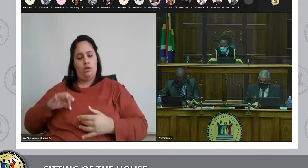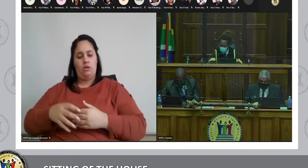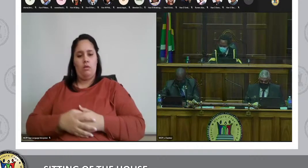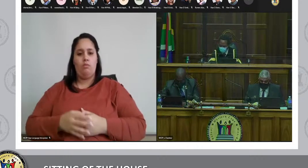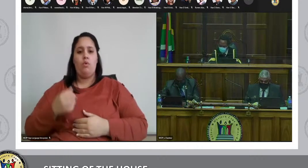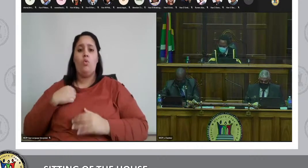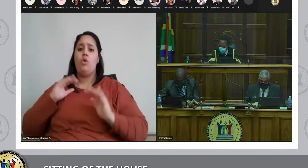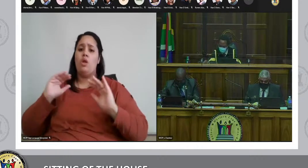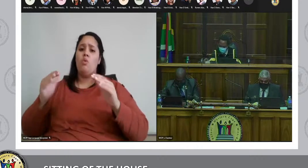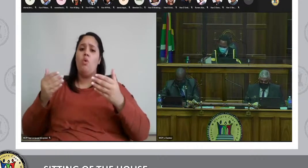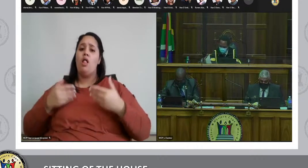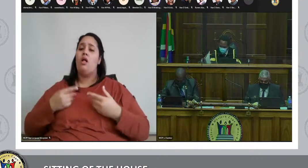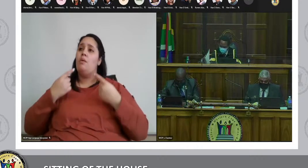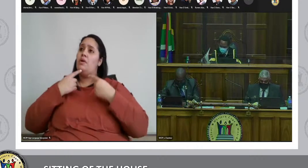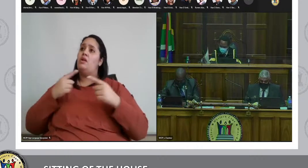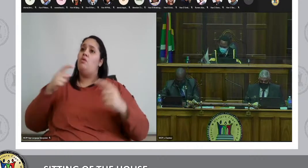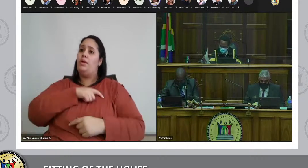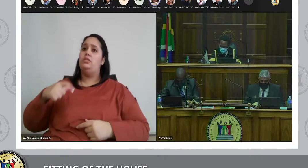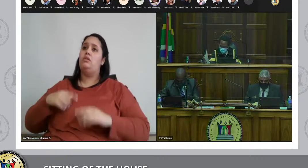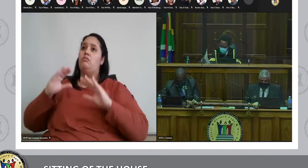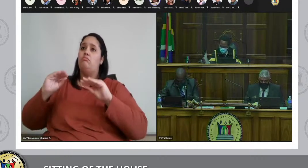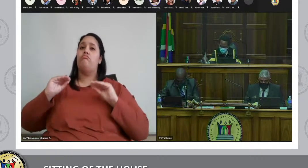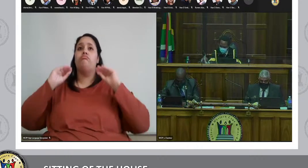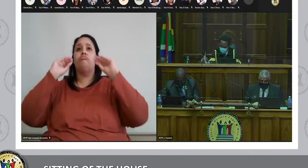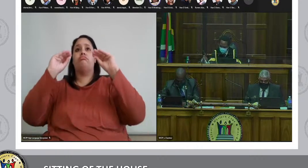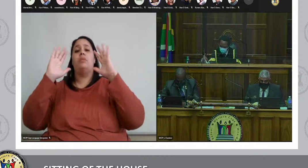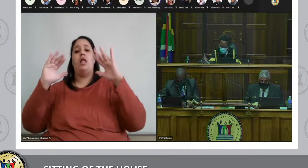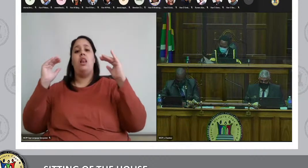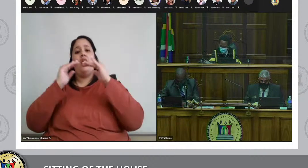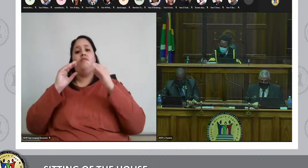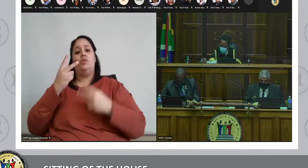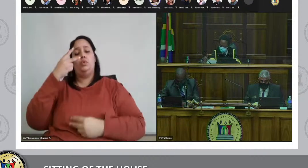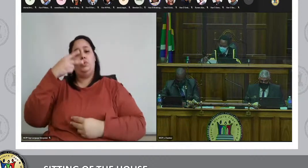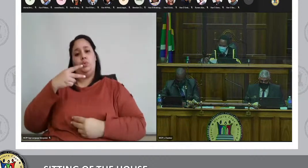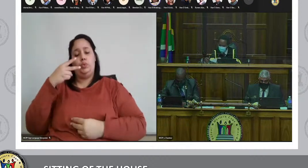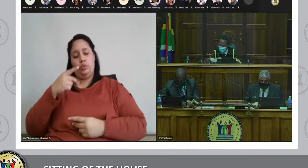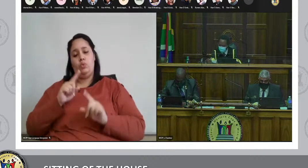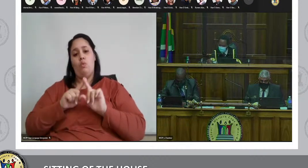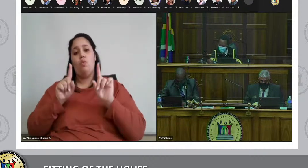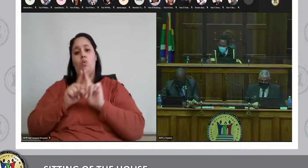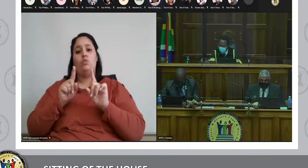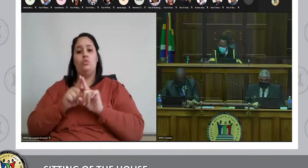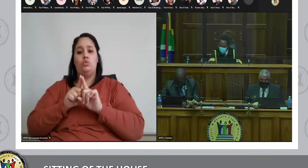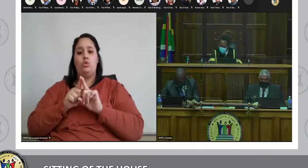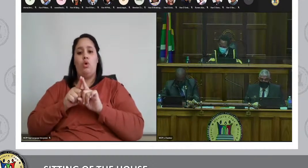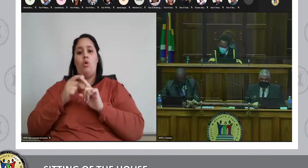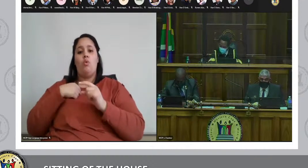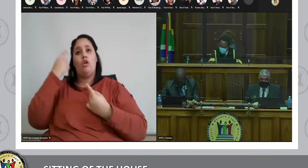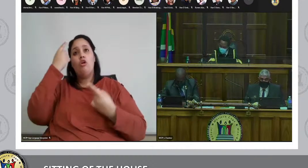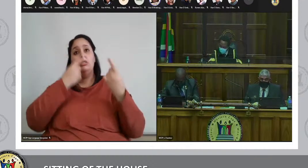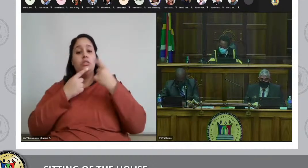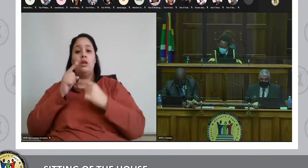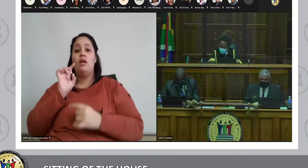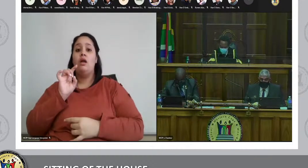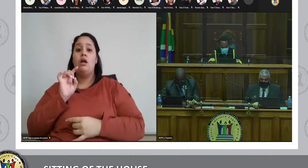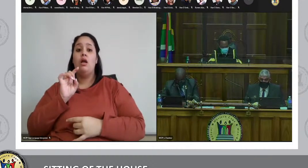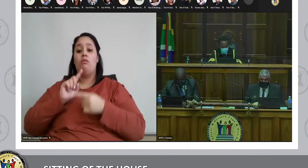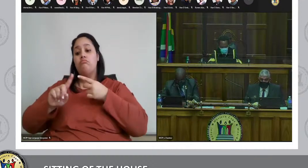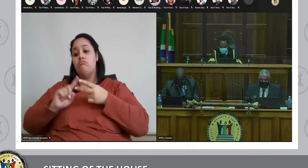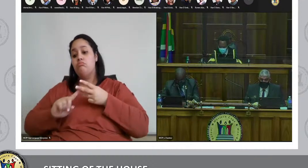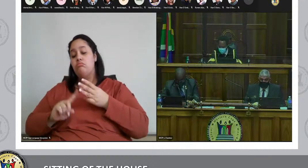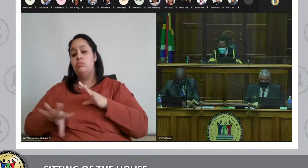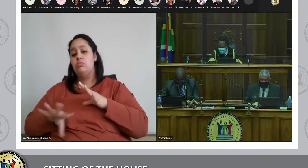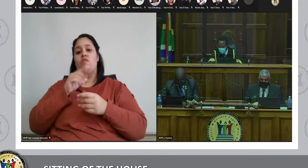the President to move the country to adjust lockdown level 2 and the key considerations that were given to the